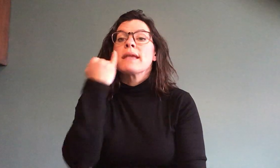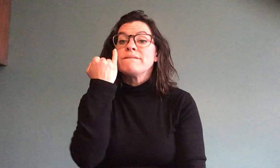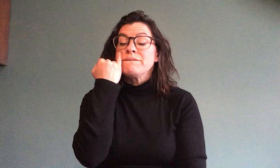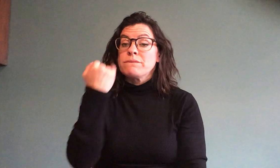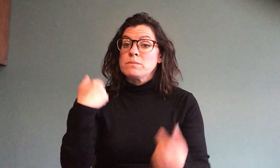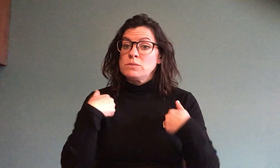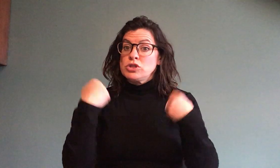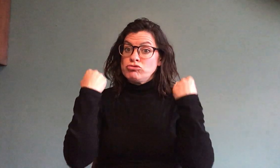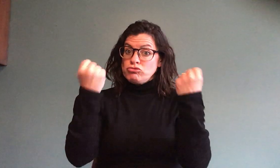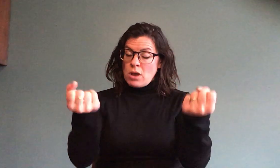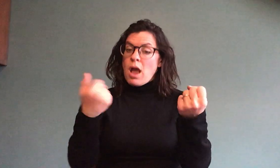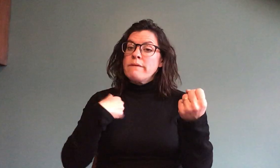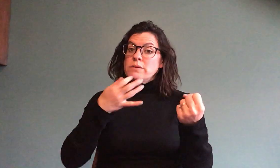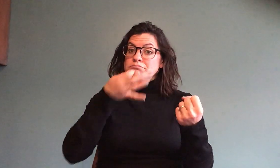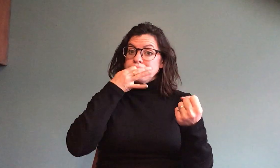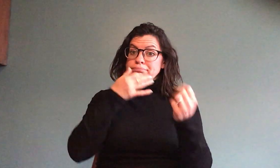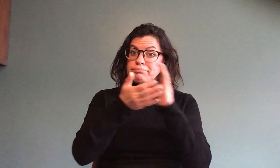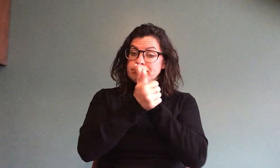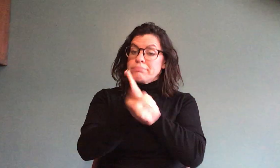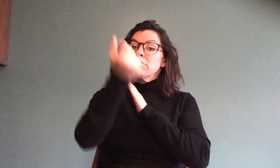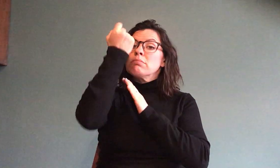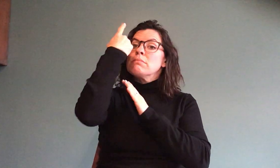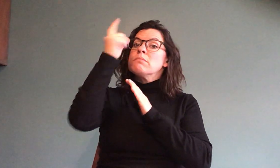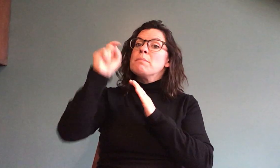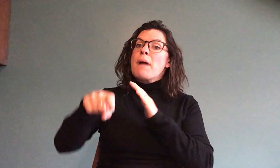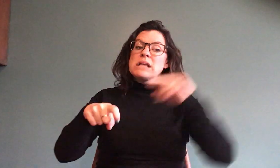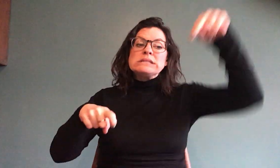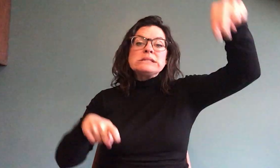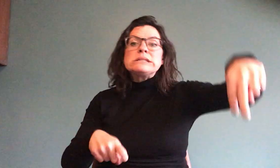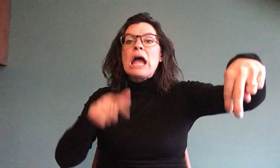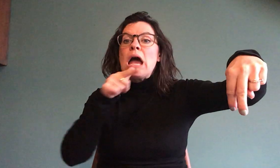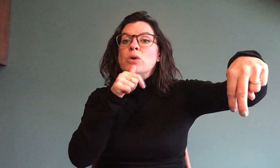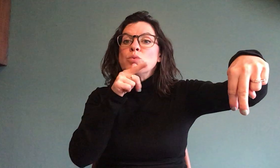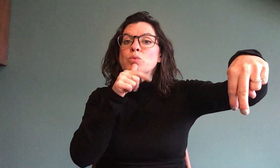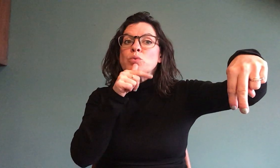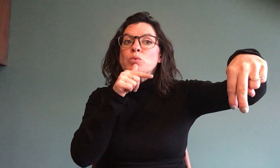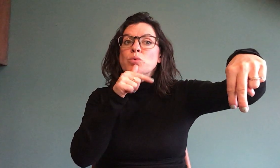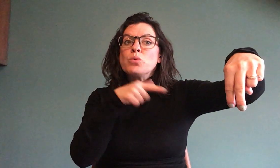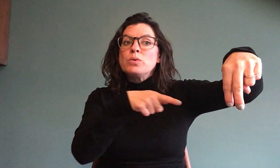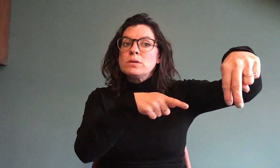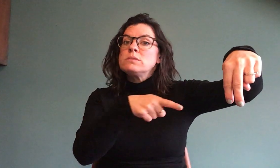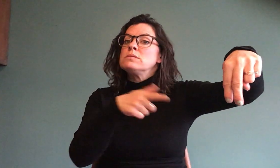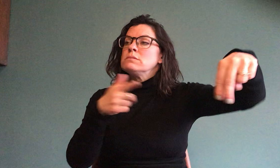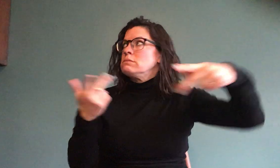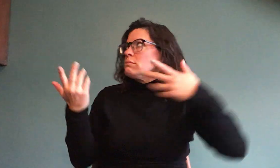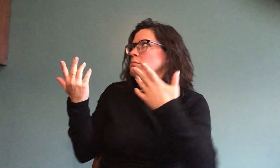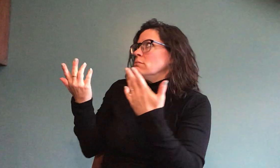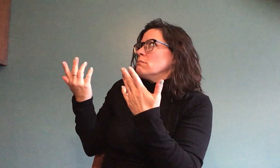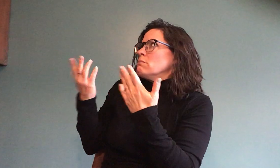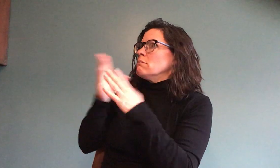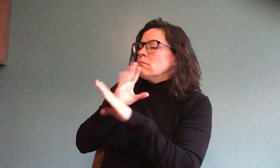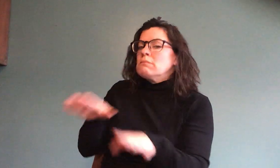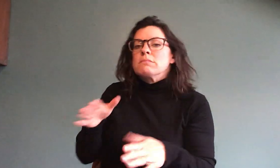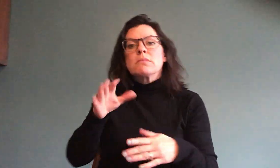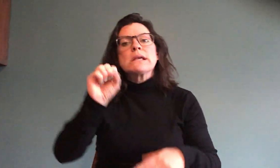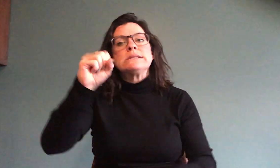what's he going to do? He's going to have a flag of some sort, and he's going to be holding the flag high so the operator of